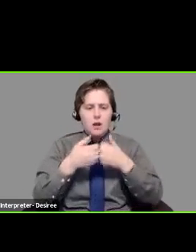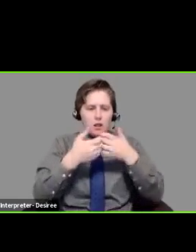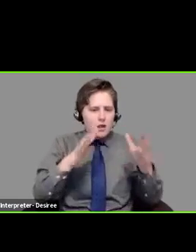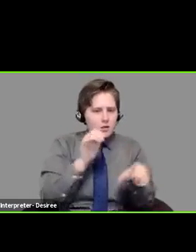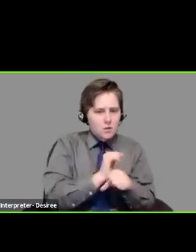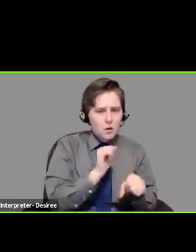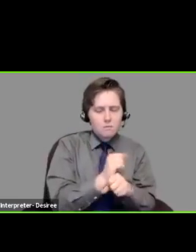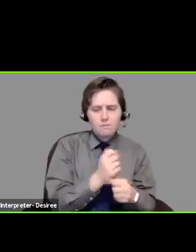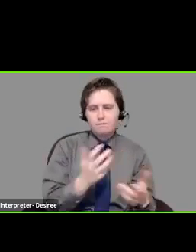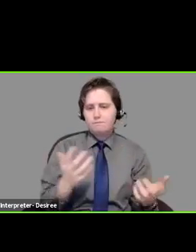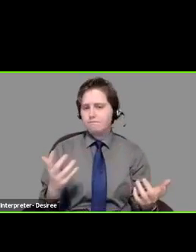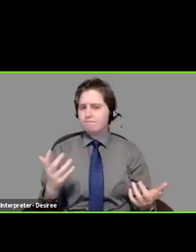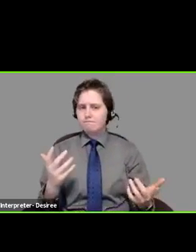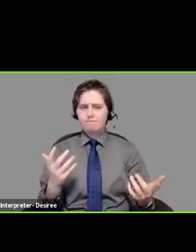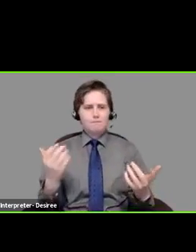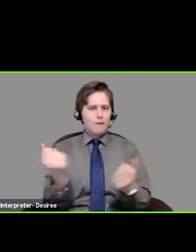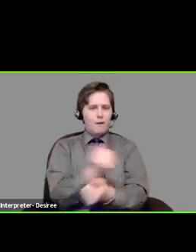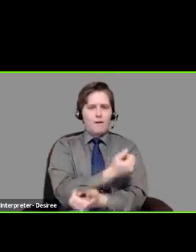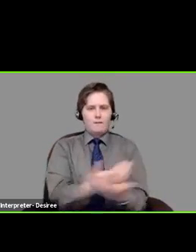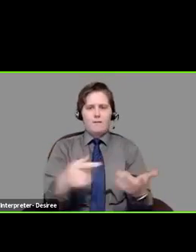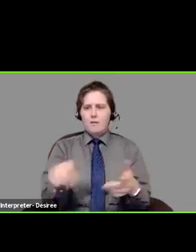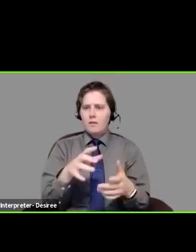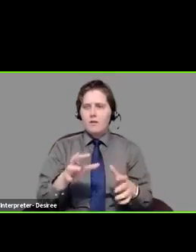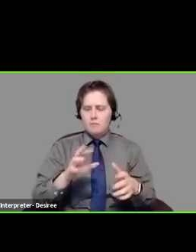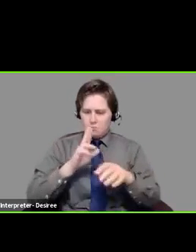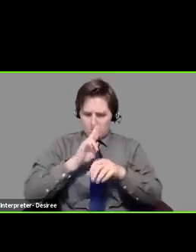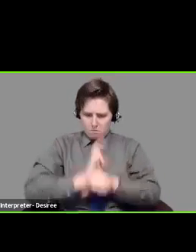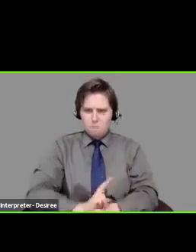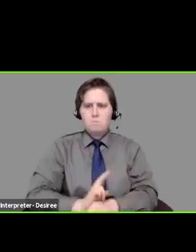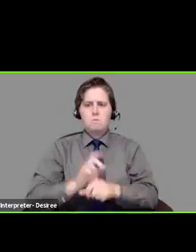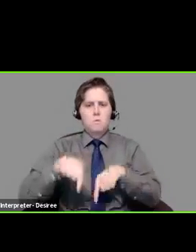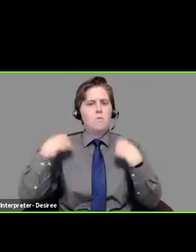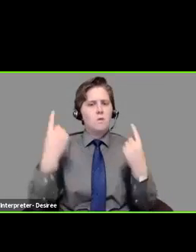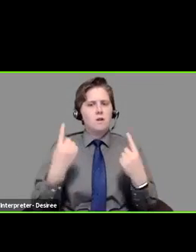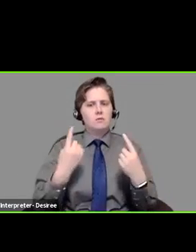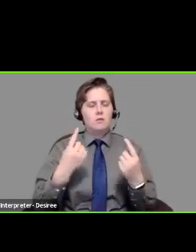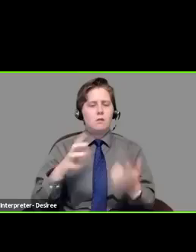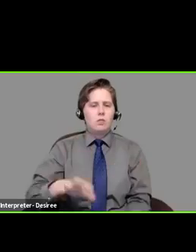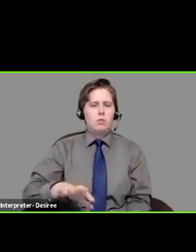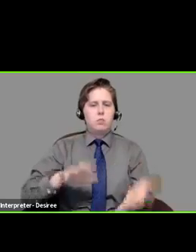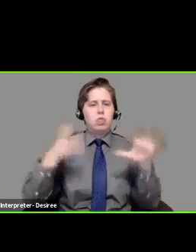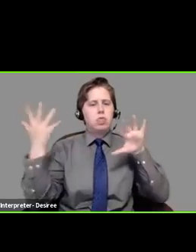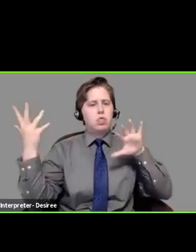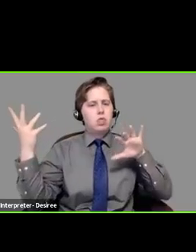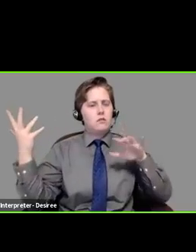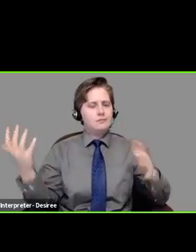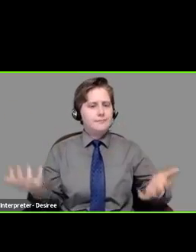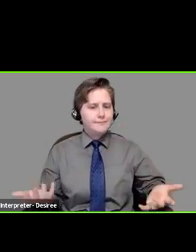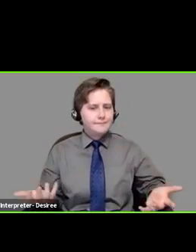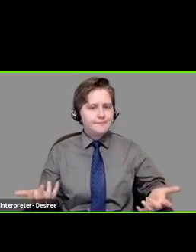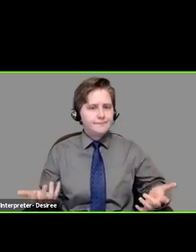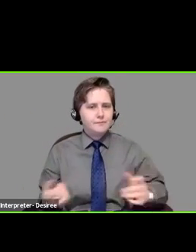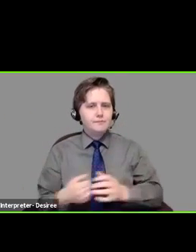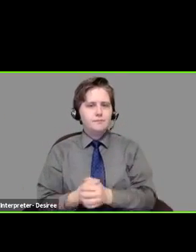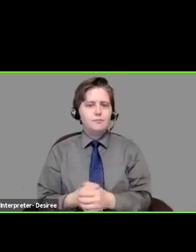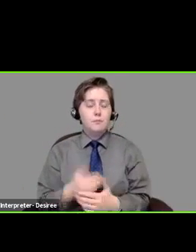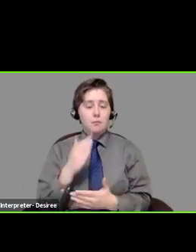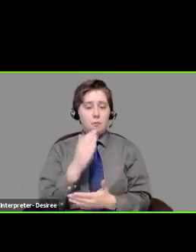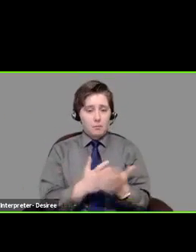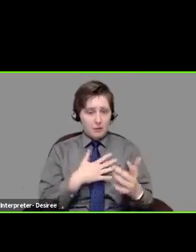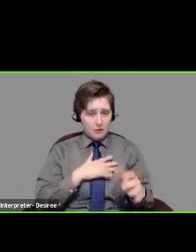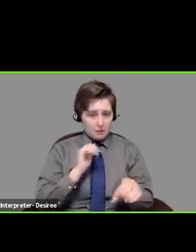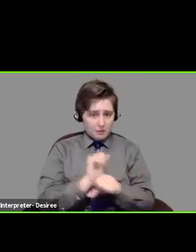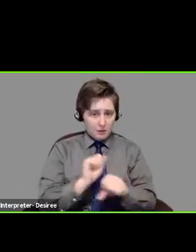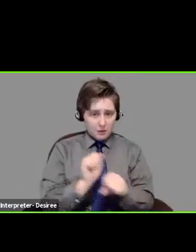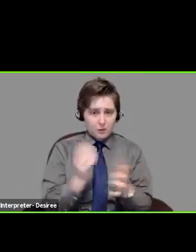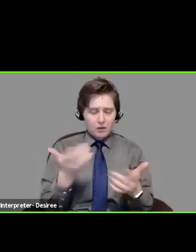jobs. Everything that they've been accustomed to has gone awry. And so part of what I deal with is